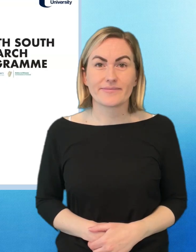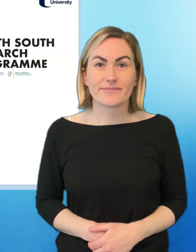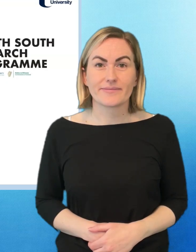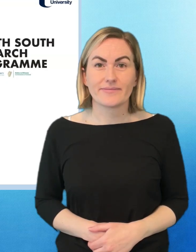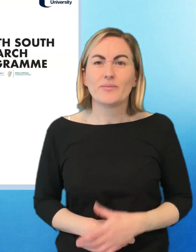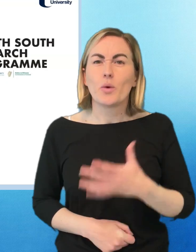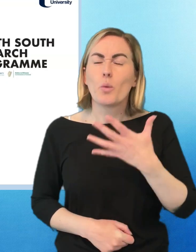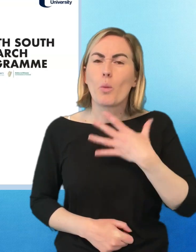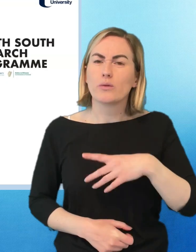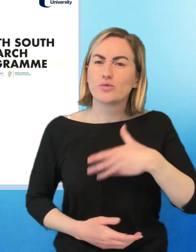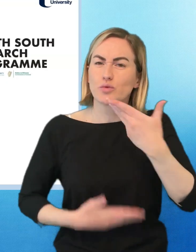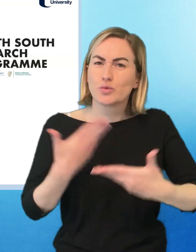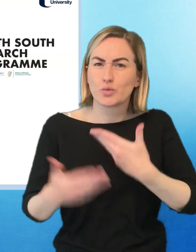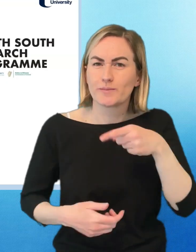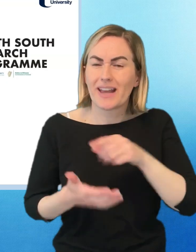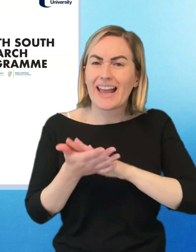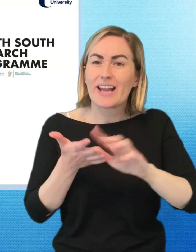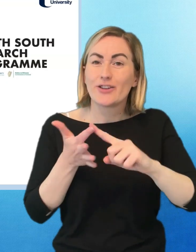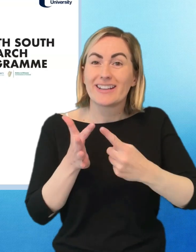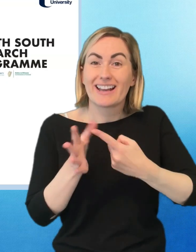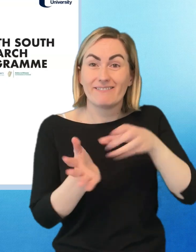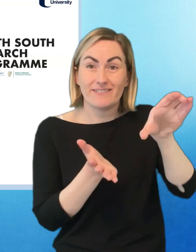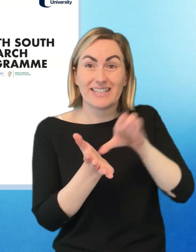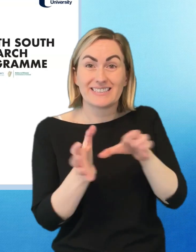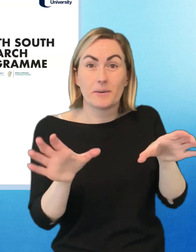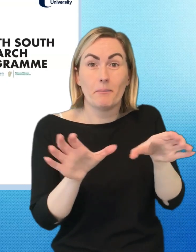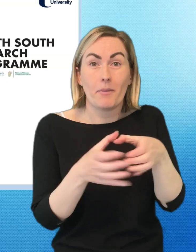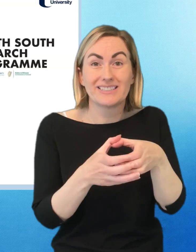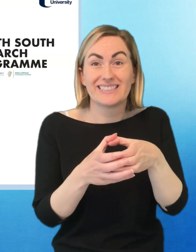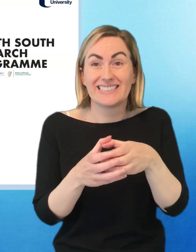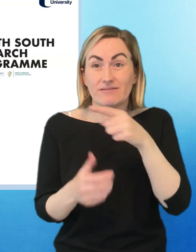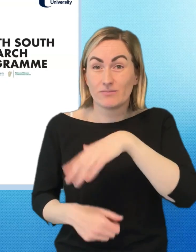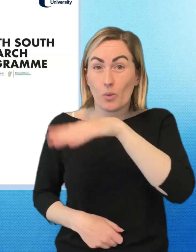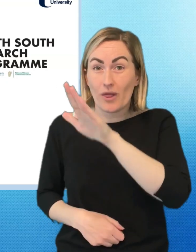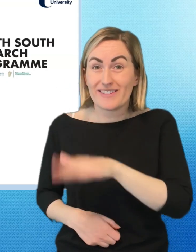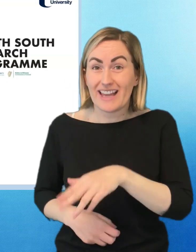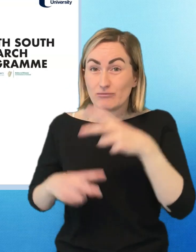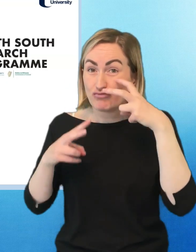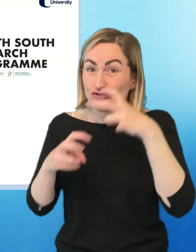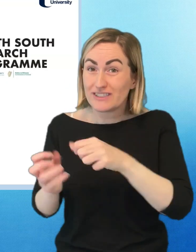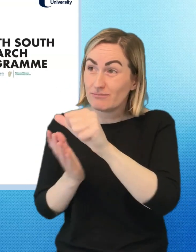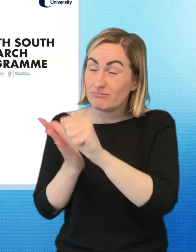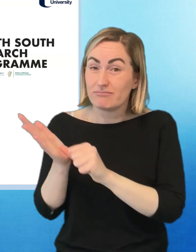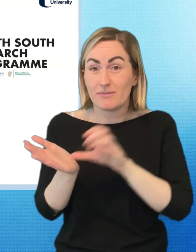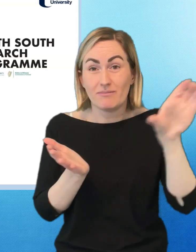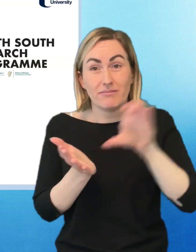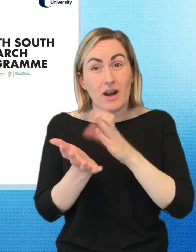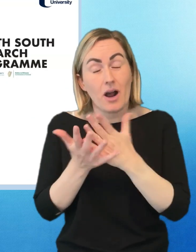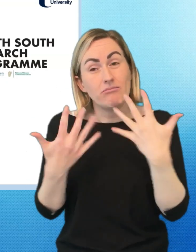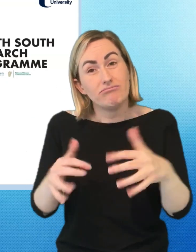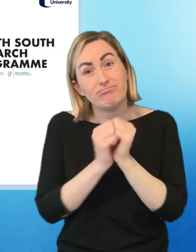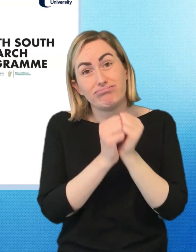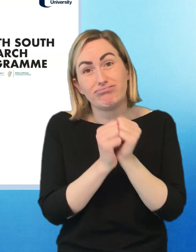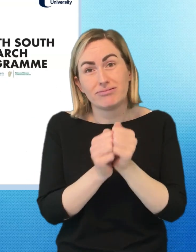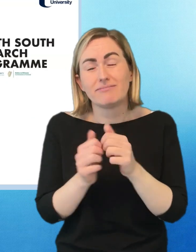I'd just like to acknowledge the HEA funding body and the North-South Research Programme for the funding for this project, and also to thank the